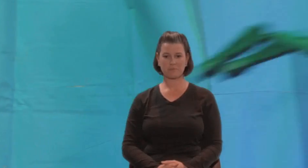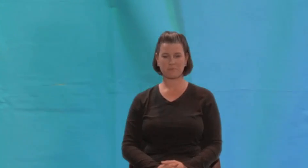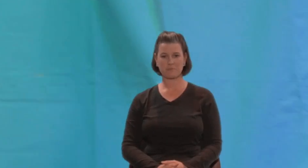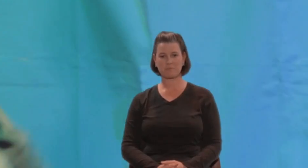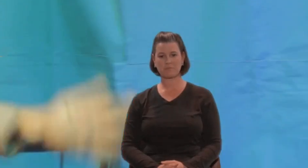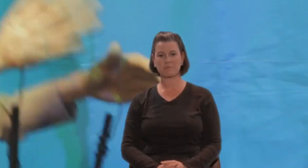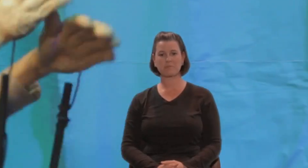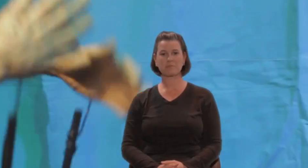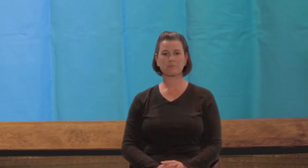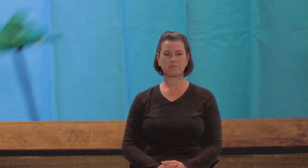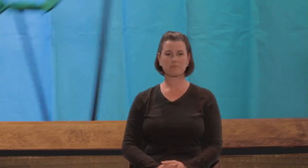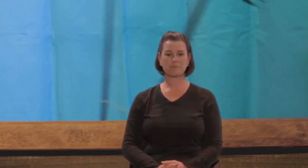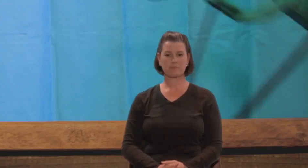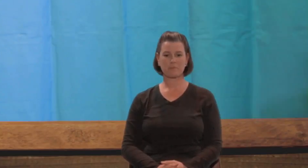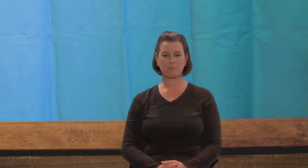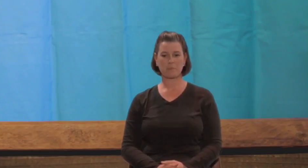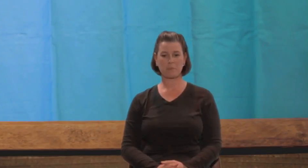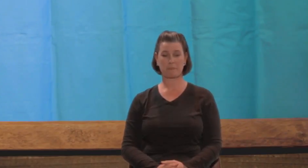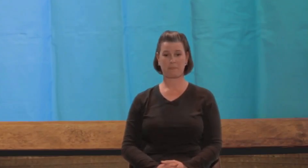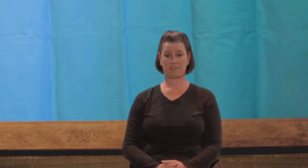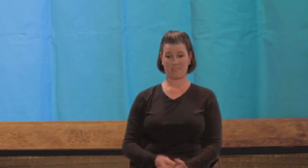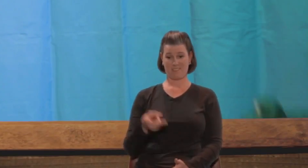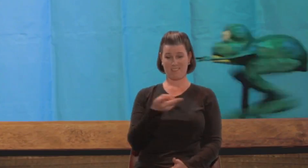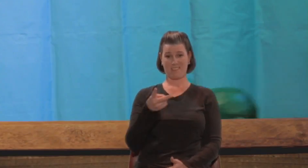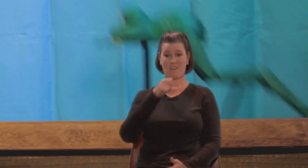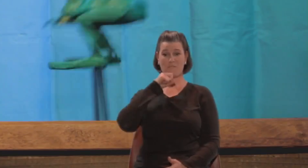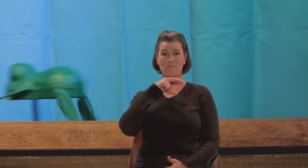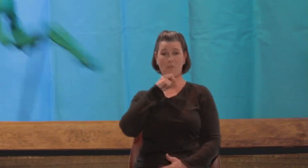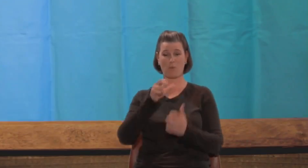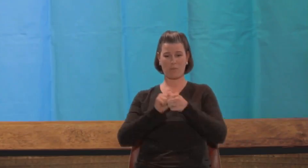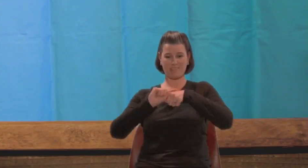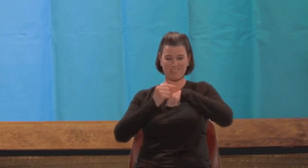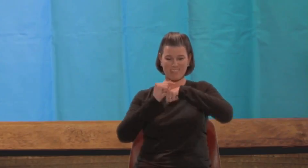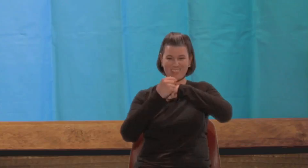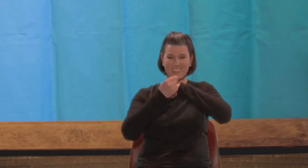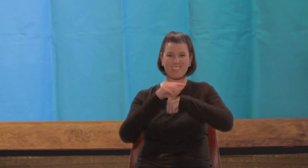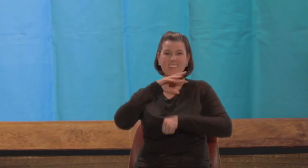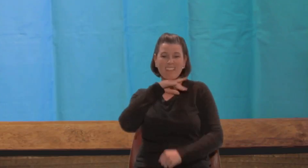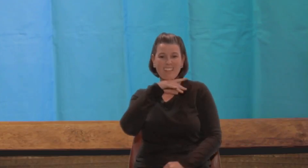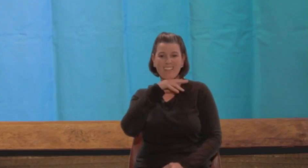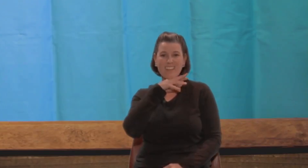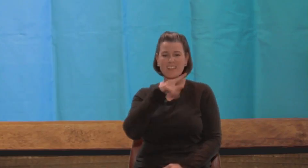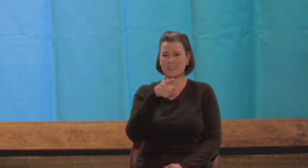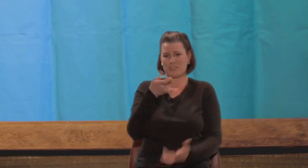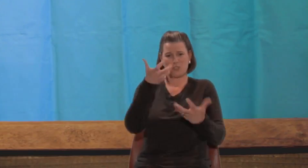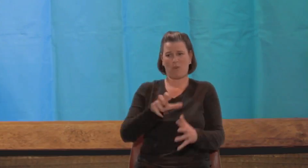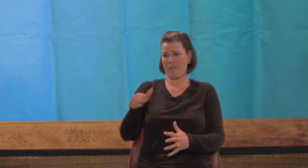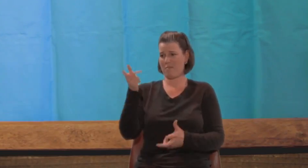Ho, ho, ye frogs with warts and bumps, don't want to end